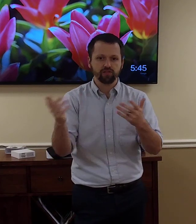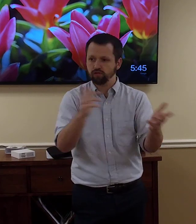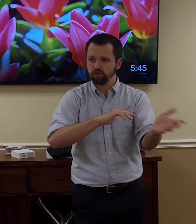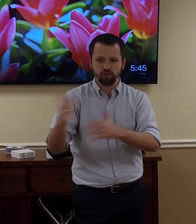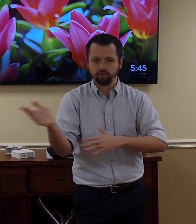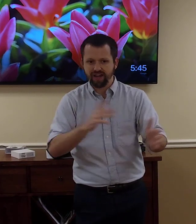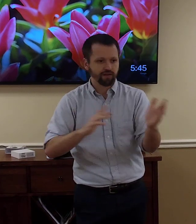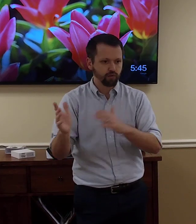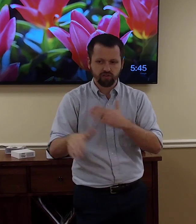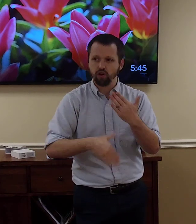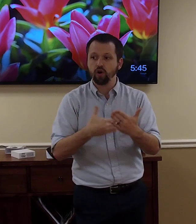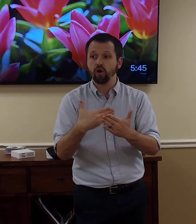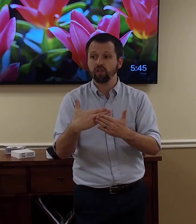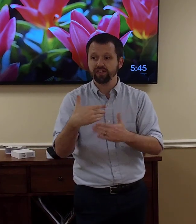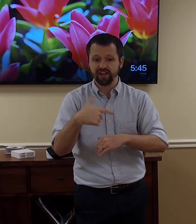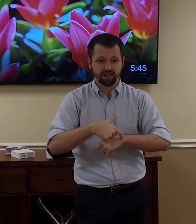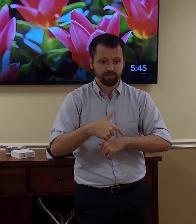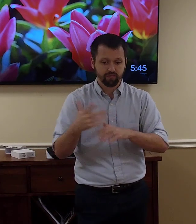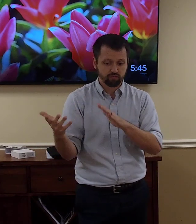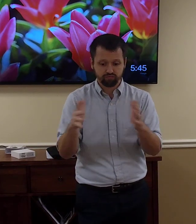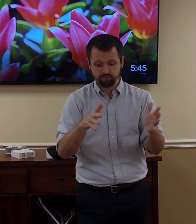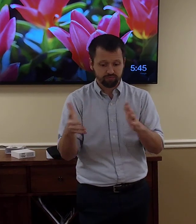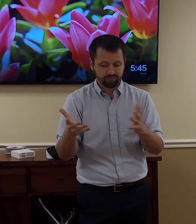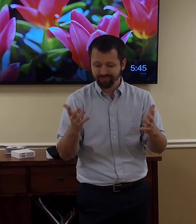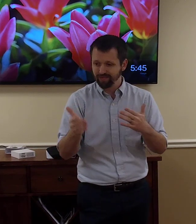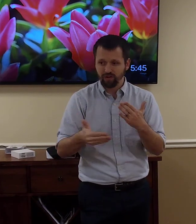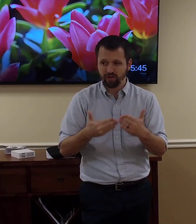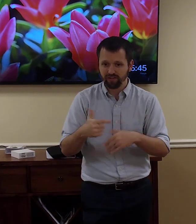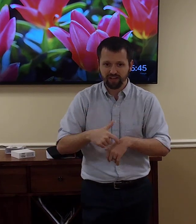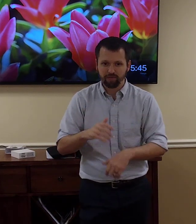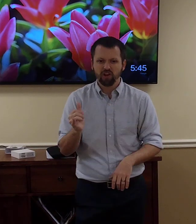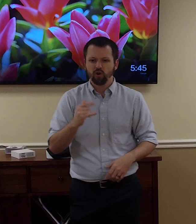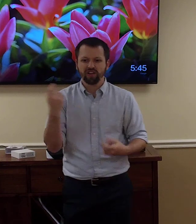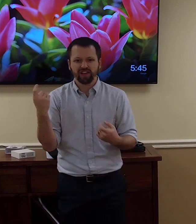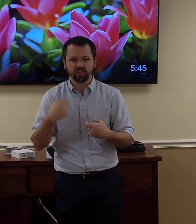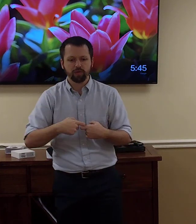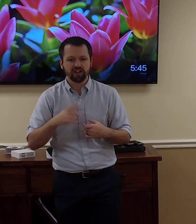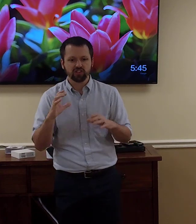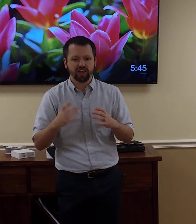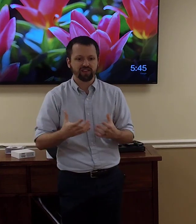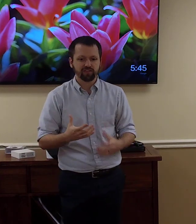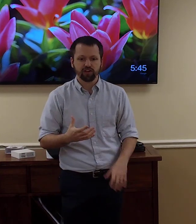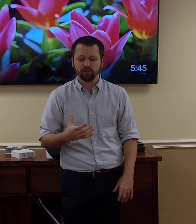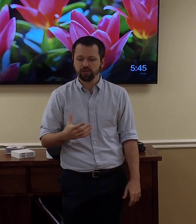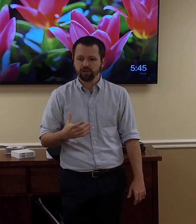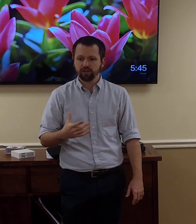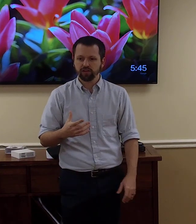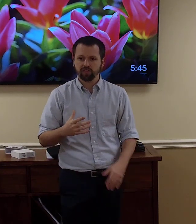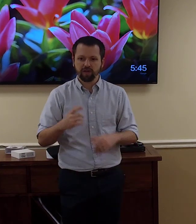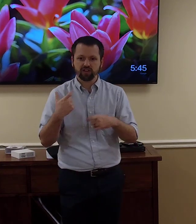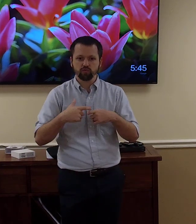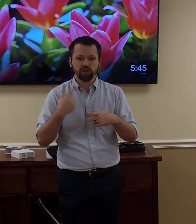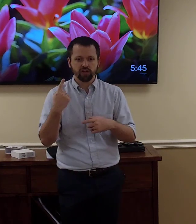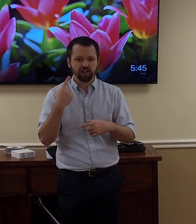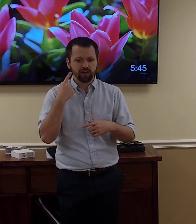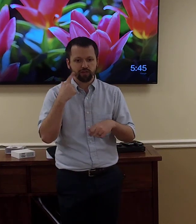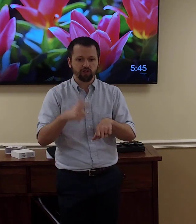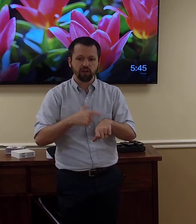use those back and forth all the time. All the time. Or like in Spanish class, Spanish 1, I thought for the longest